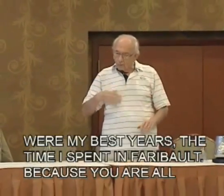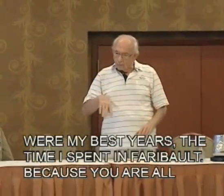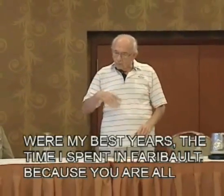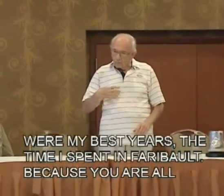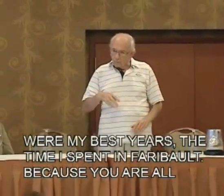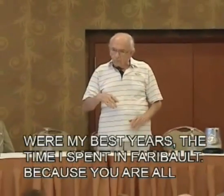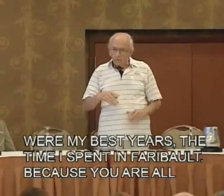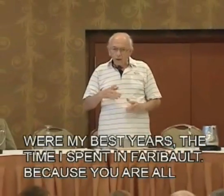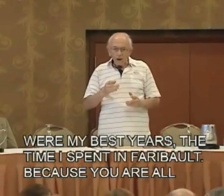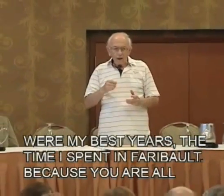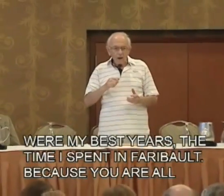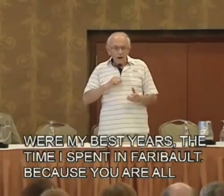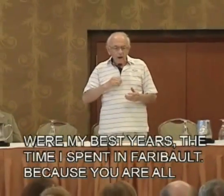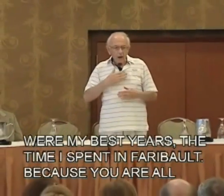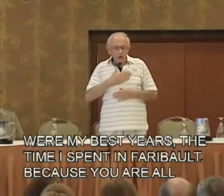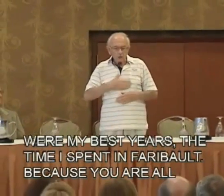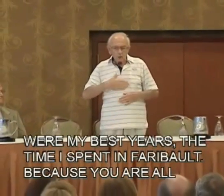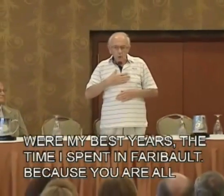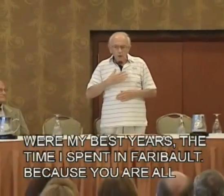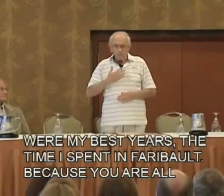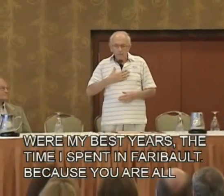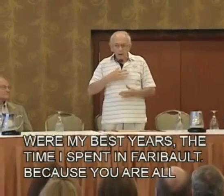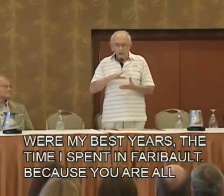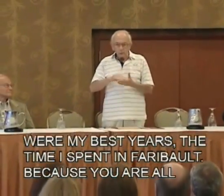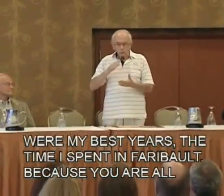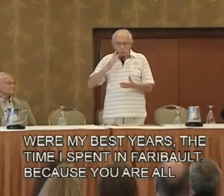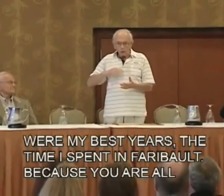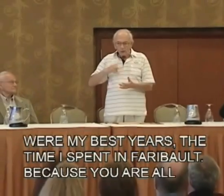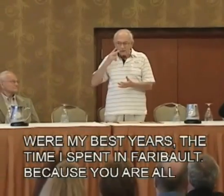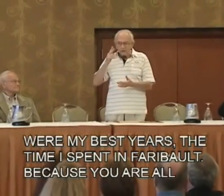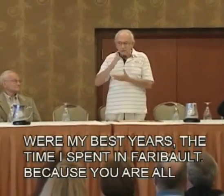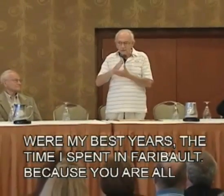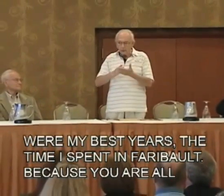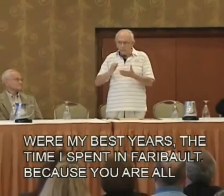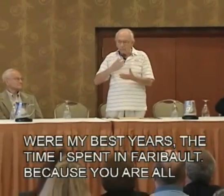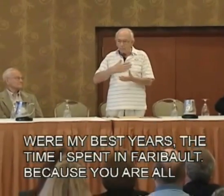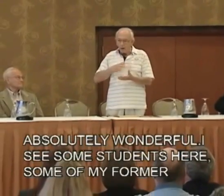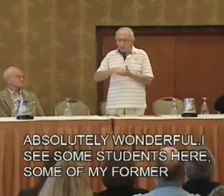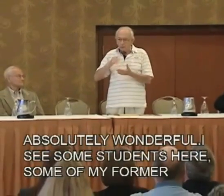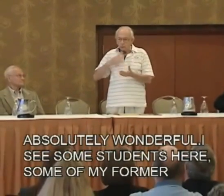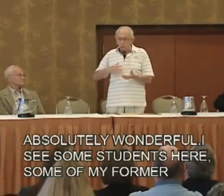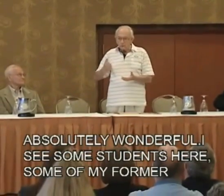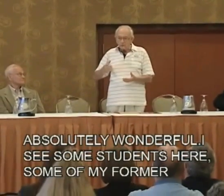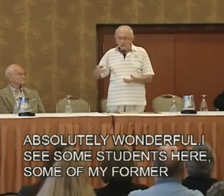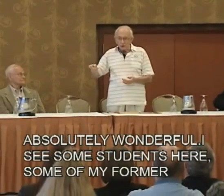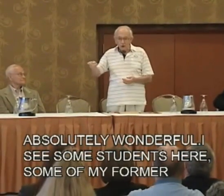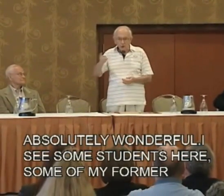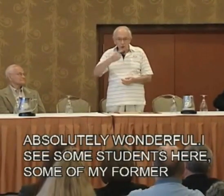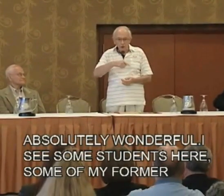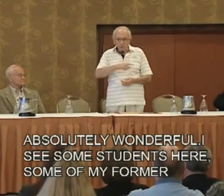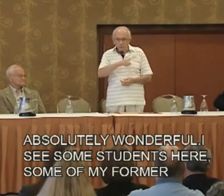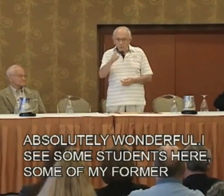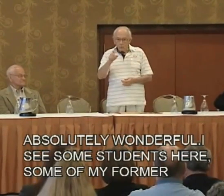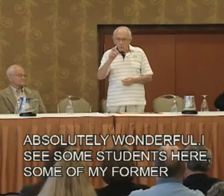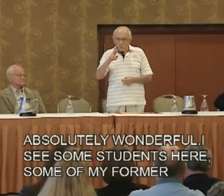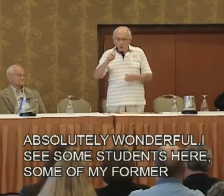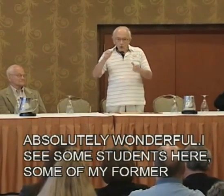you are all absolutely wonderful I see some students here some of my former students